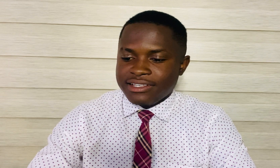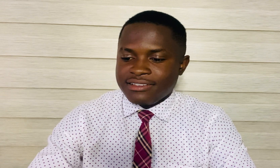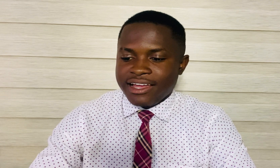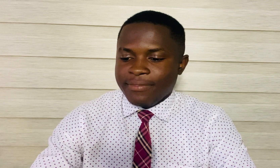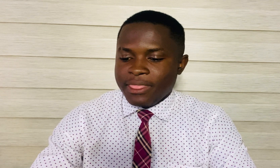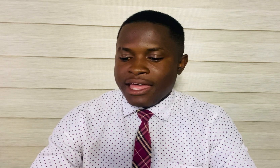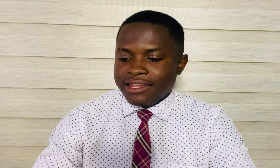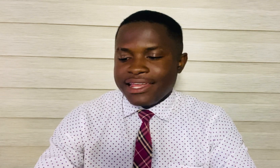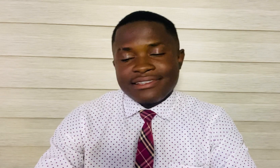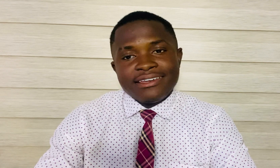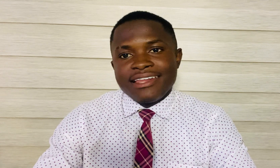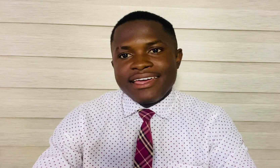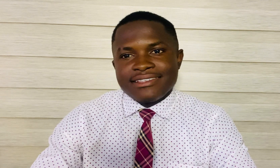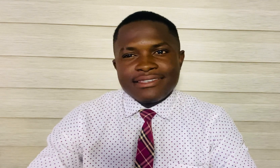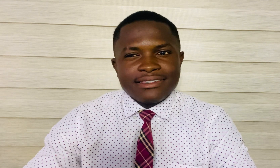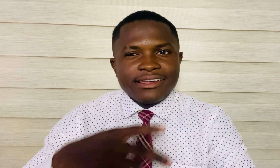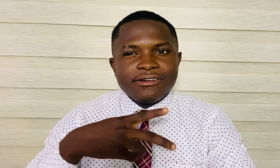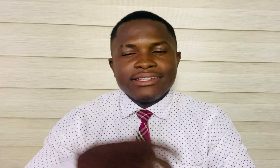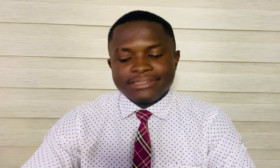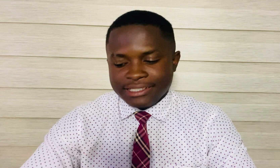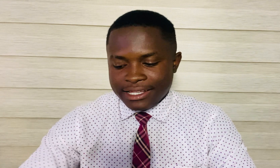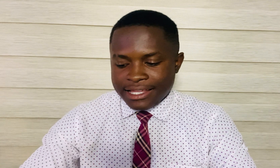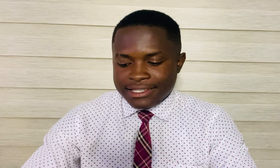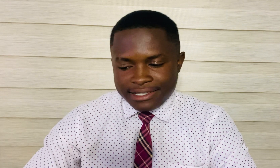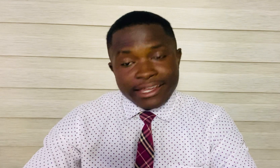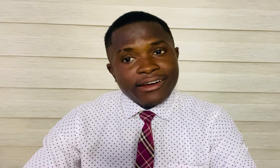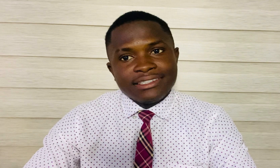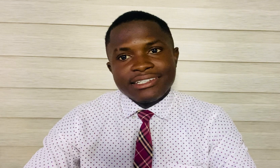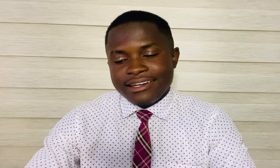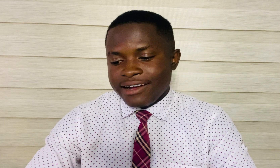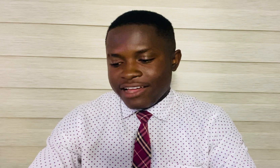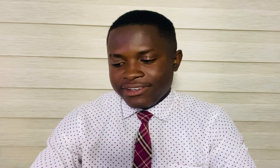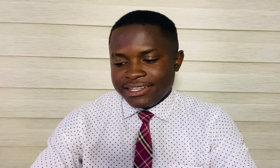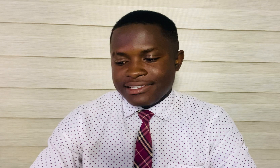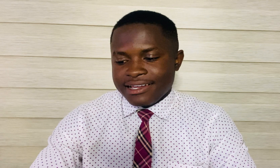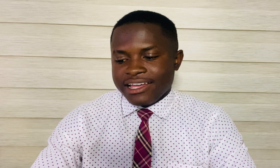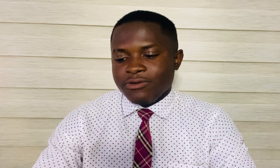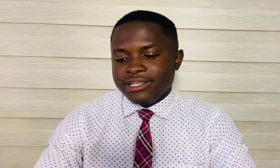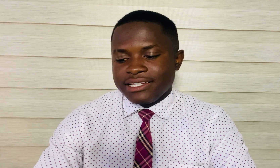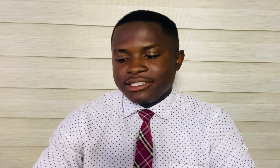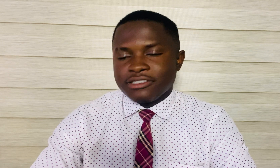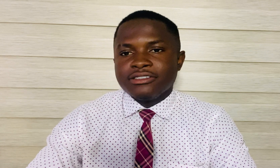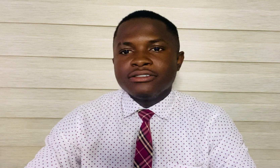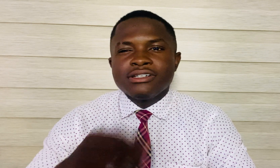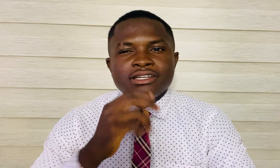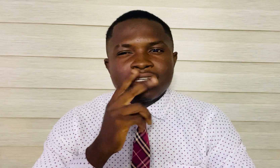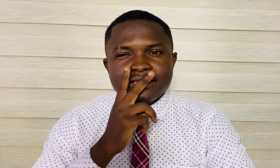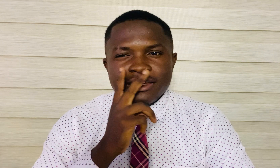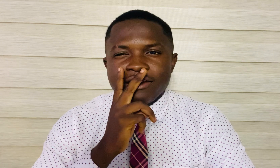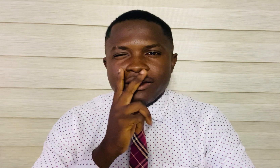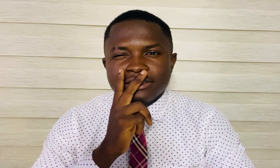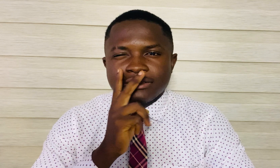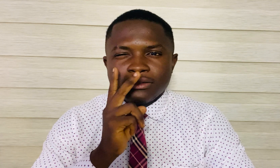sign. The next thing is cigarette. Cigarette. In our everyday sign, we tend to do cigarettes. Oh,